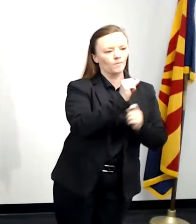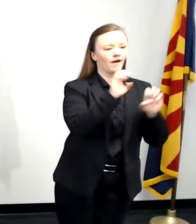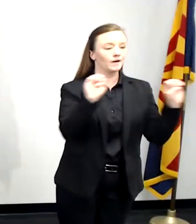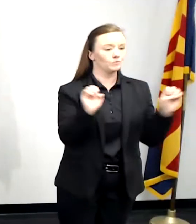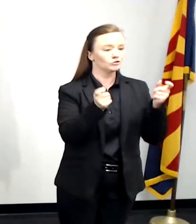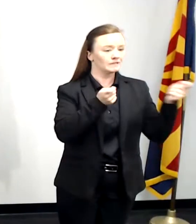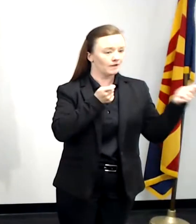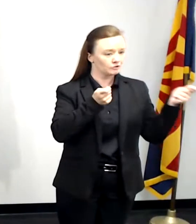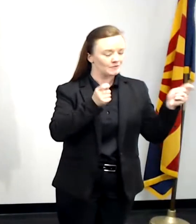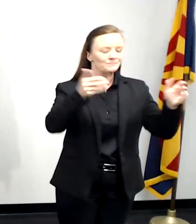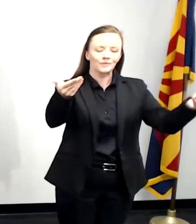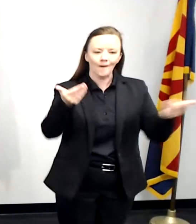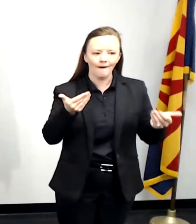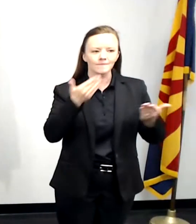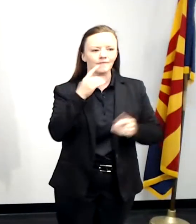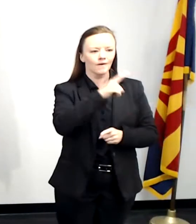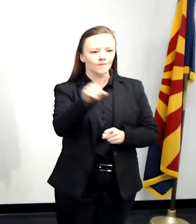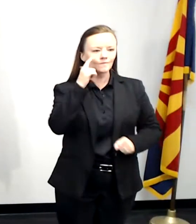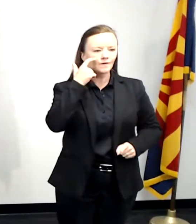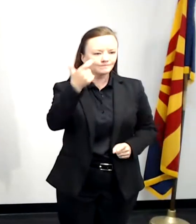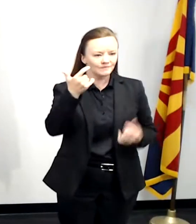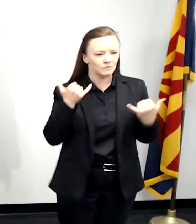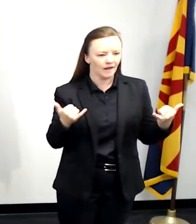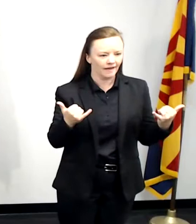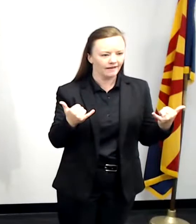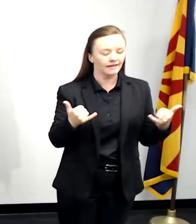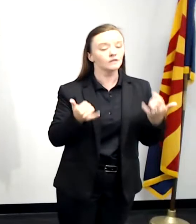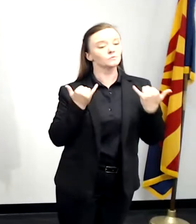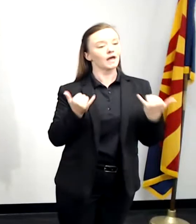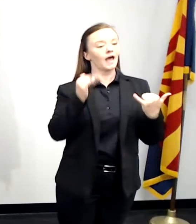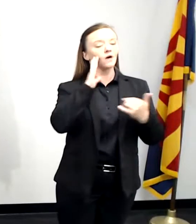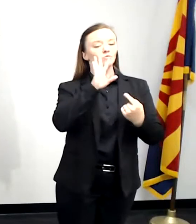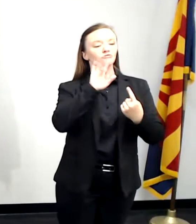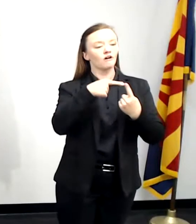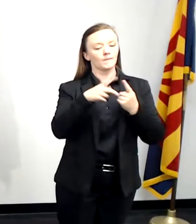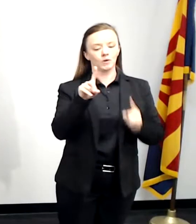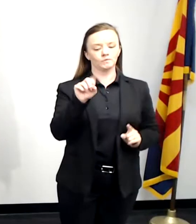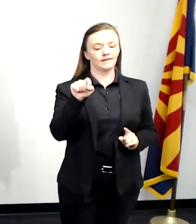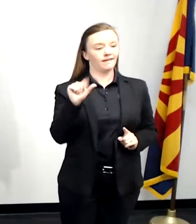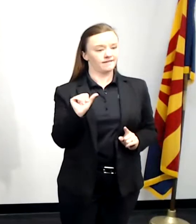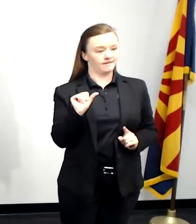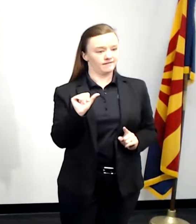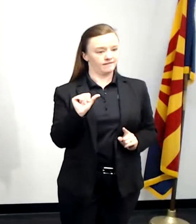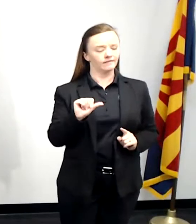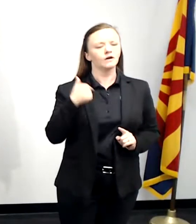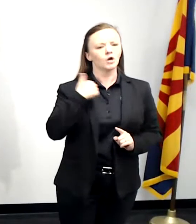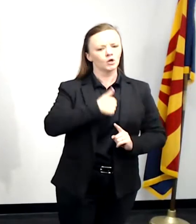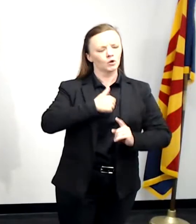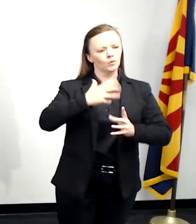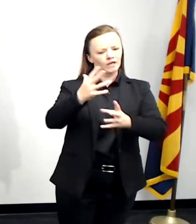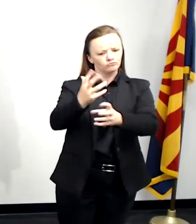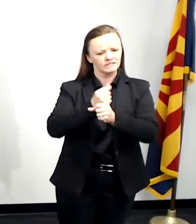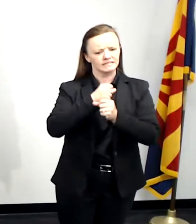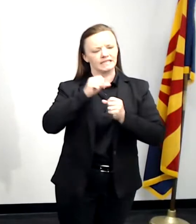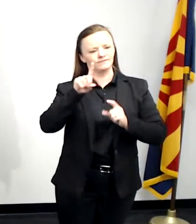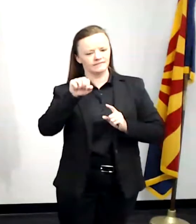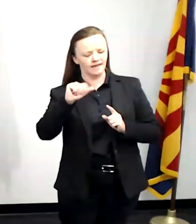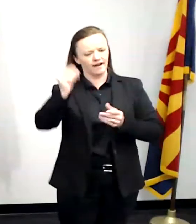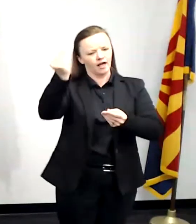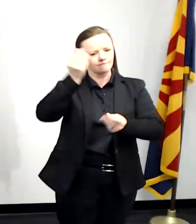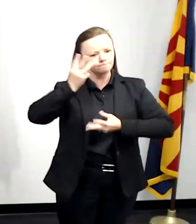being here with us today. We're going to be talking about data today. We receive a lot of different types of data. Public health helps us